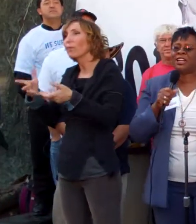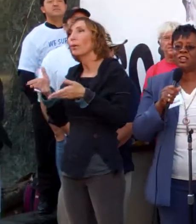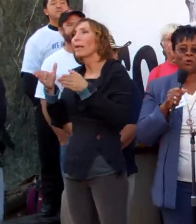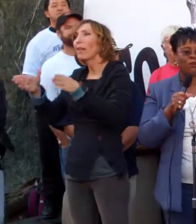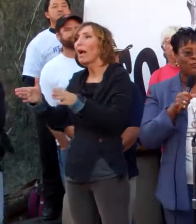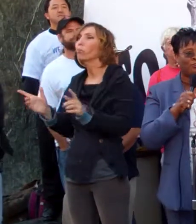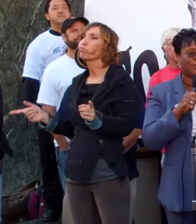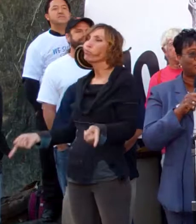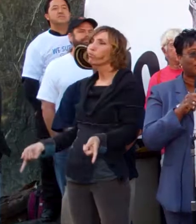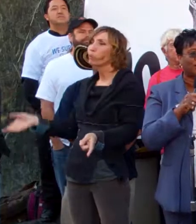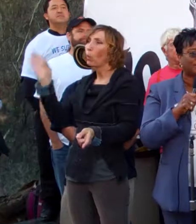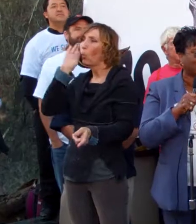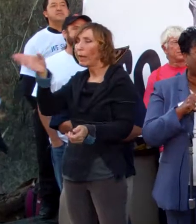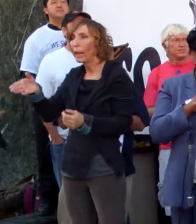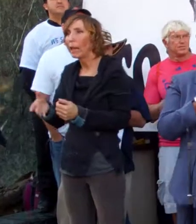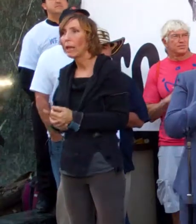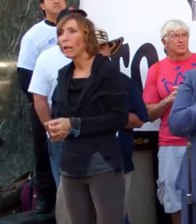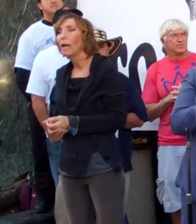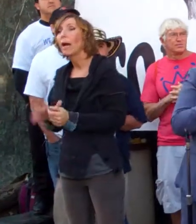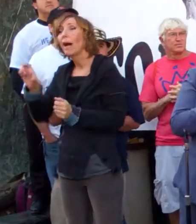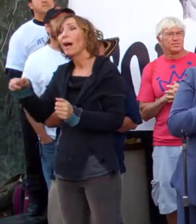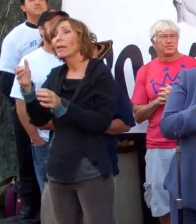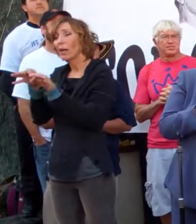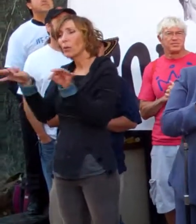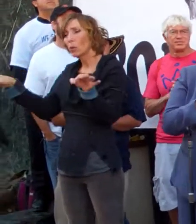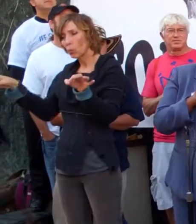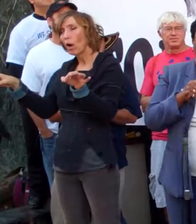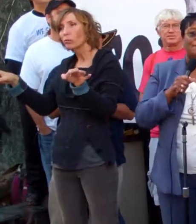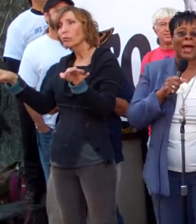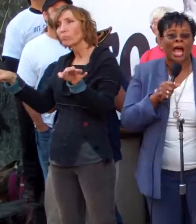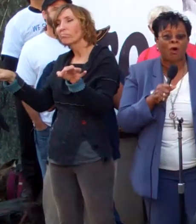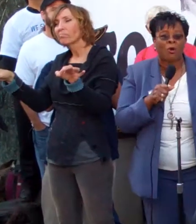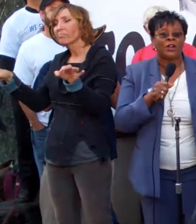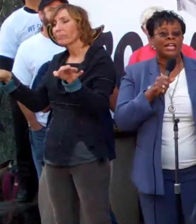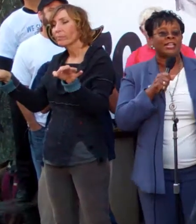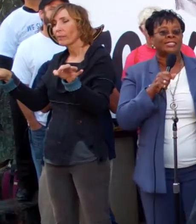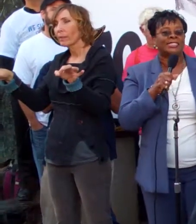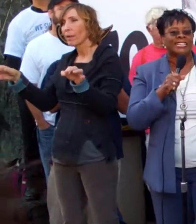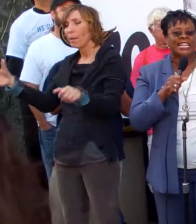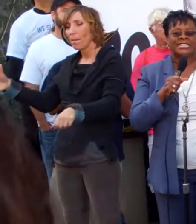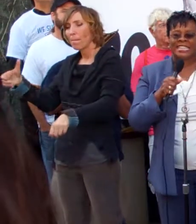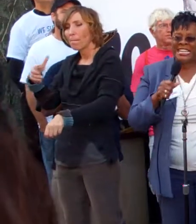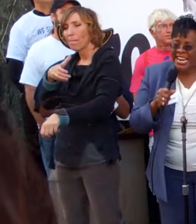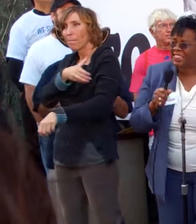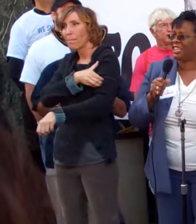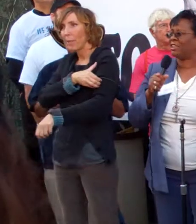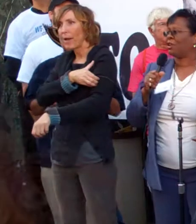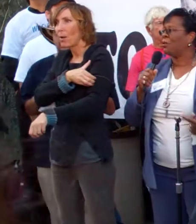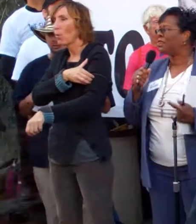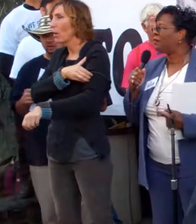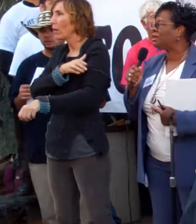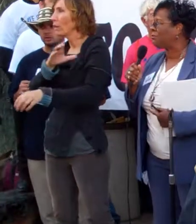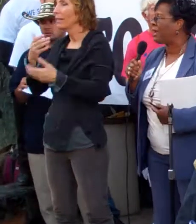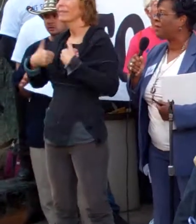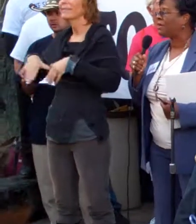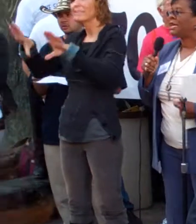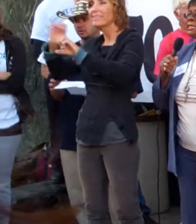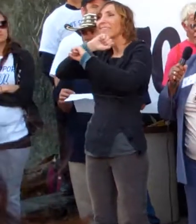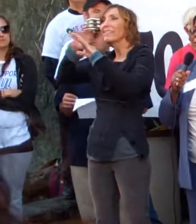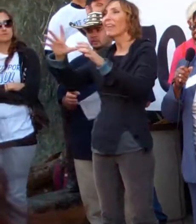There's another quote from Frederick Douglass that I bet you would love just as much. Power concedes nothing